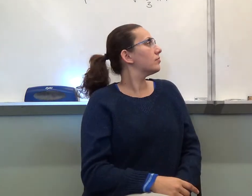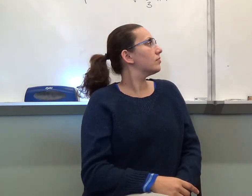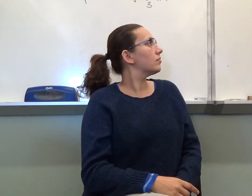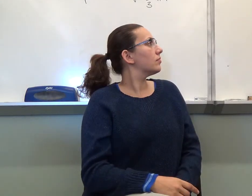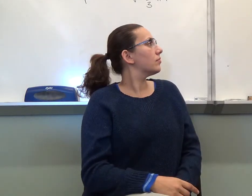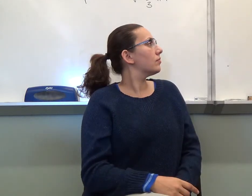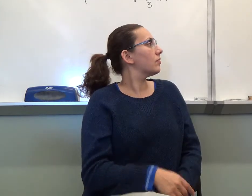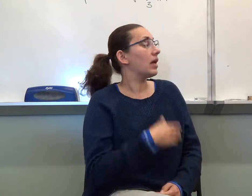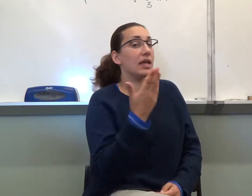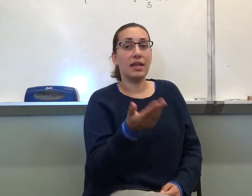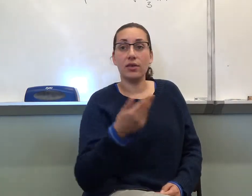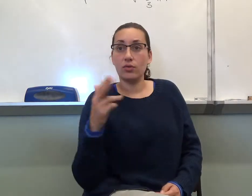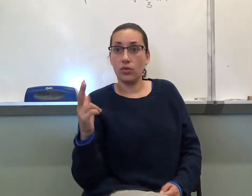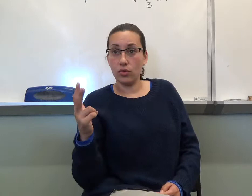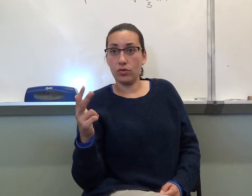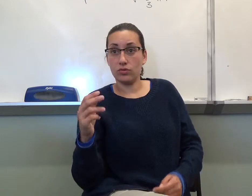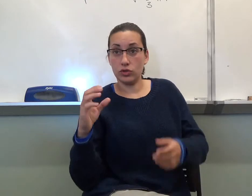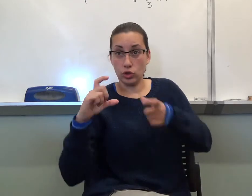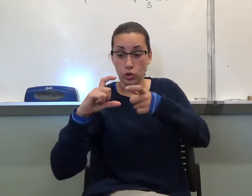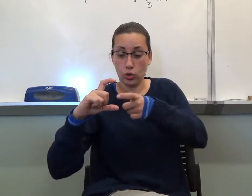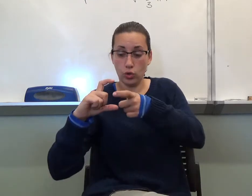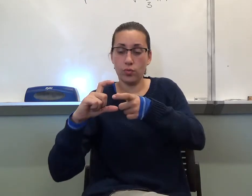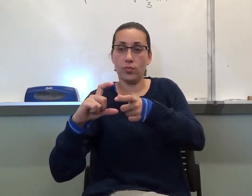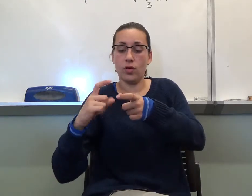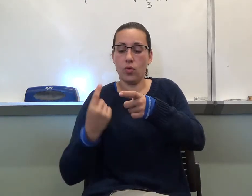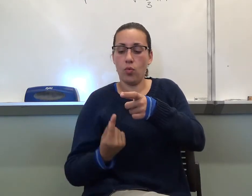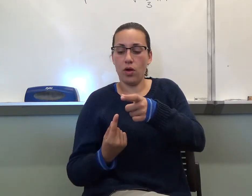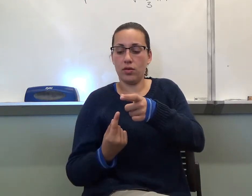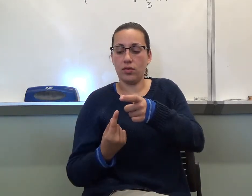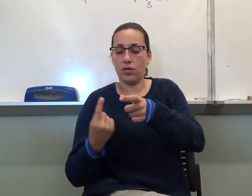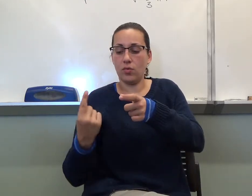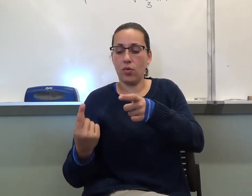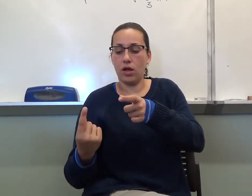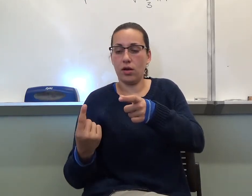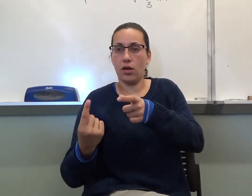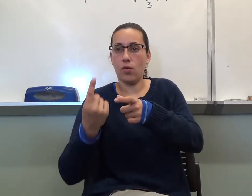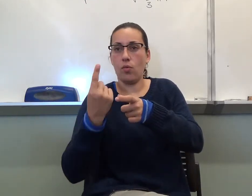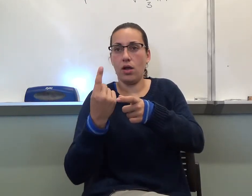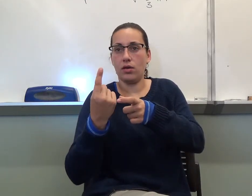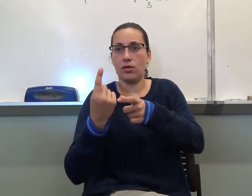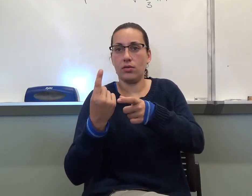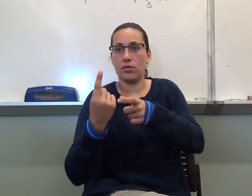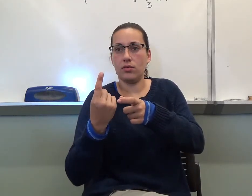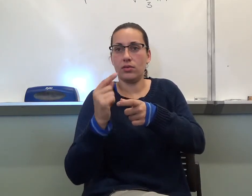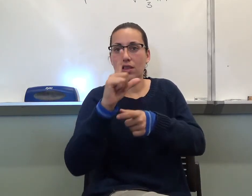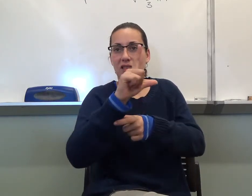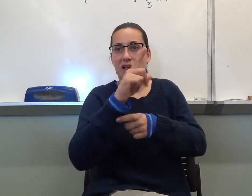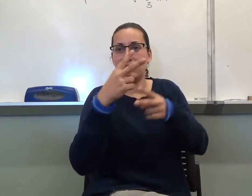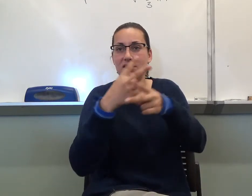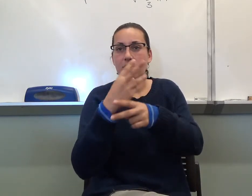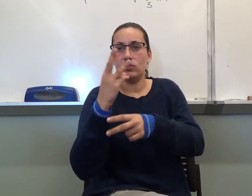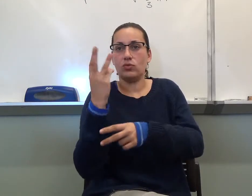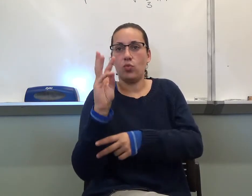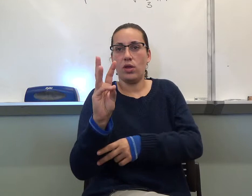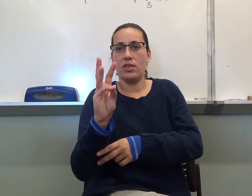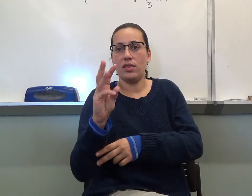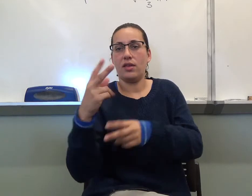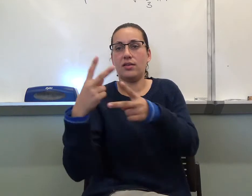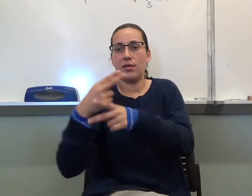but here, because it's a cube, this would be 1 foot, and this would also be 1 foot. So the volume for that is